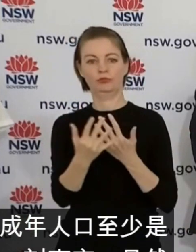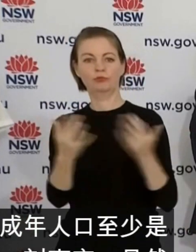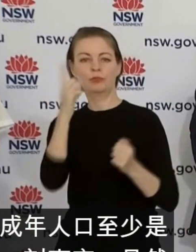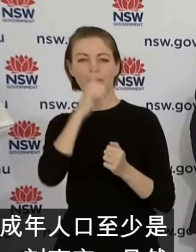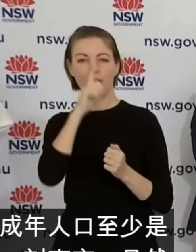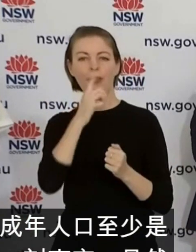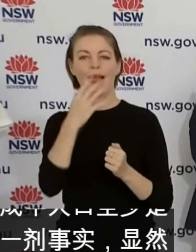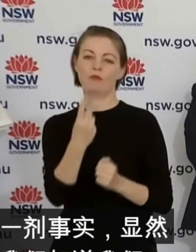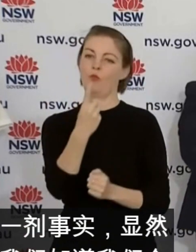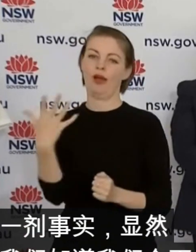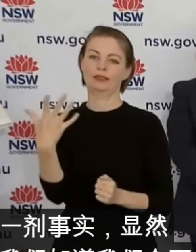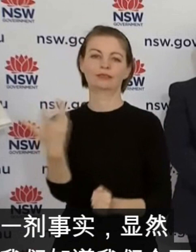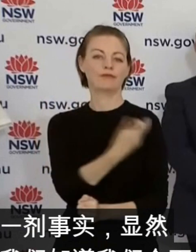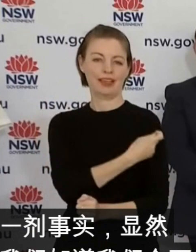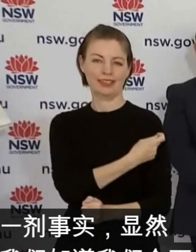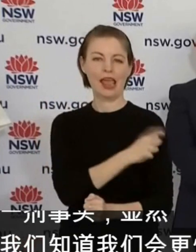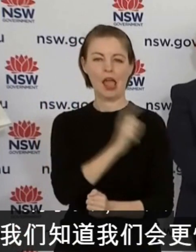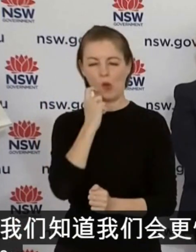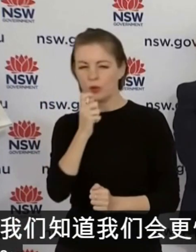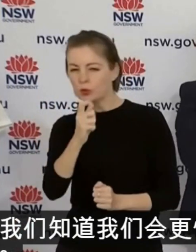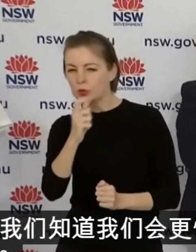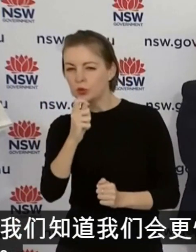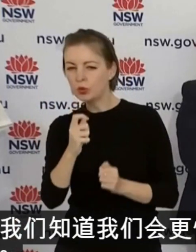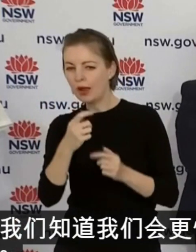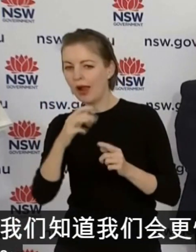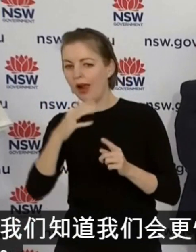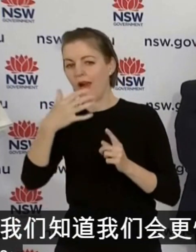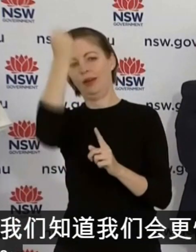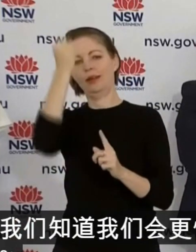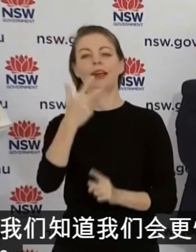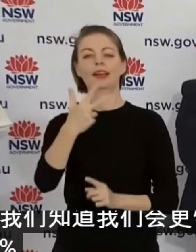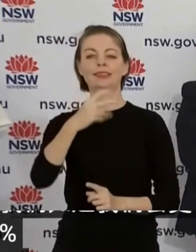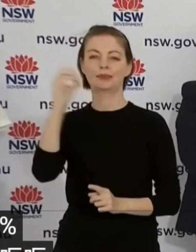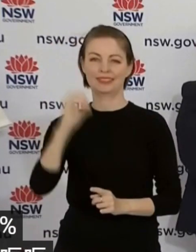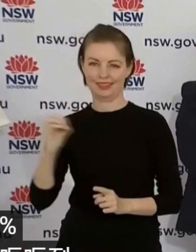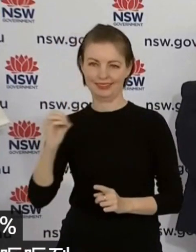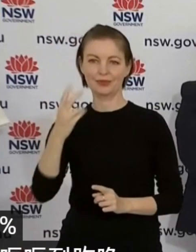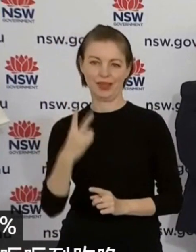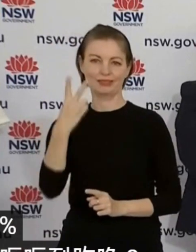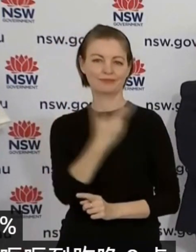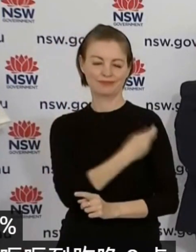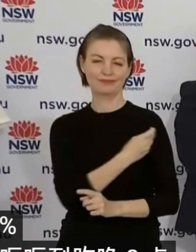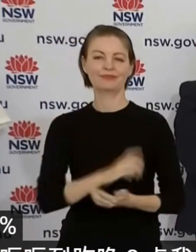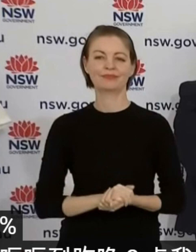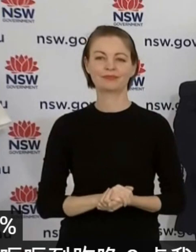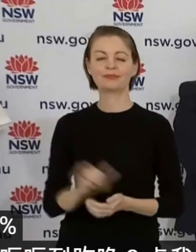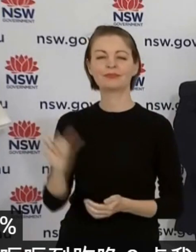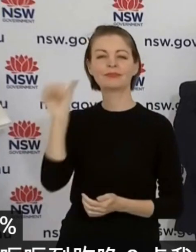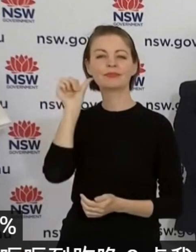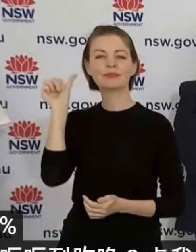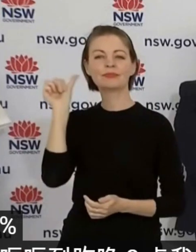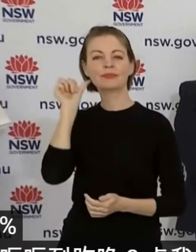and obviously we know we'll get closer to that 80% sooner as well. To 8 p.m. last night, we